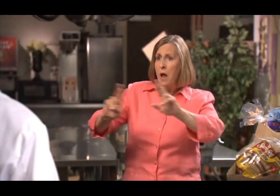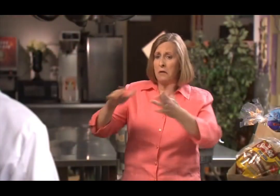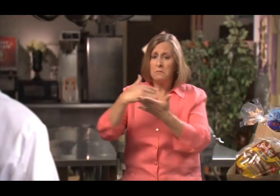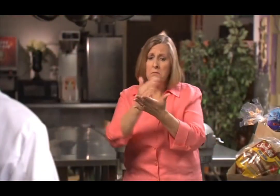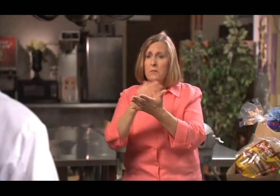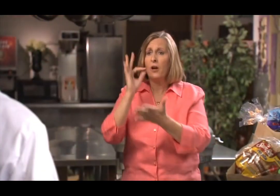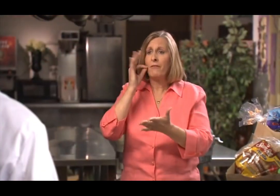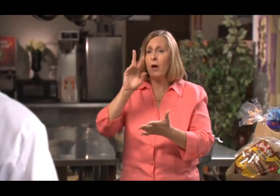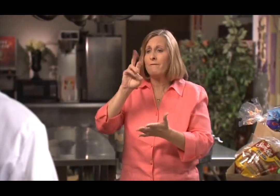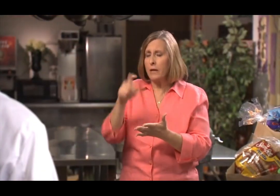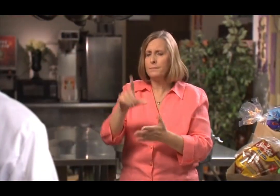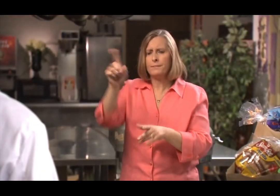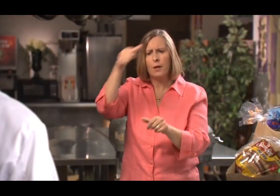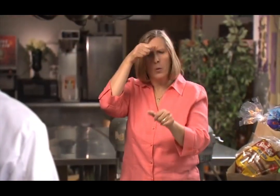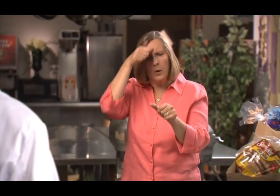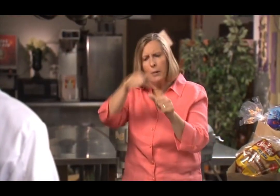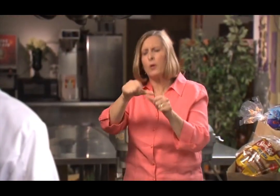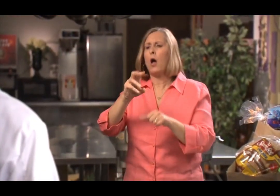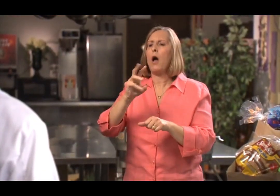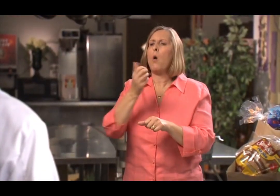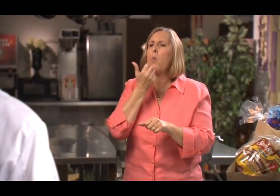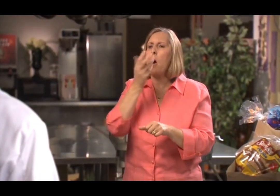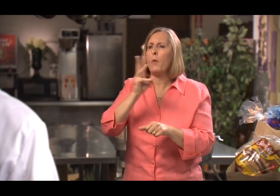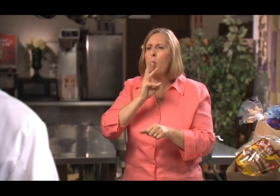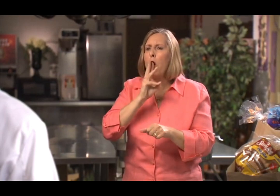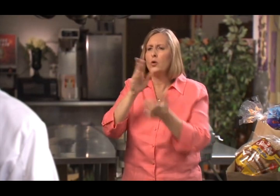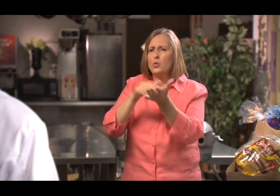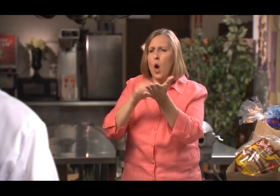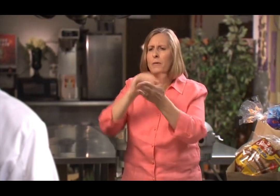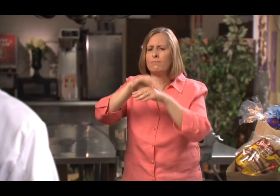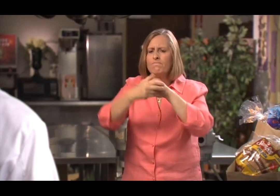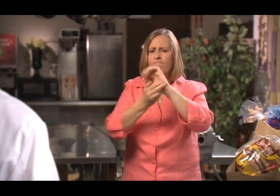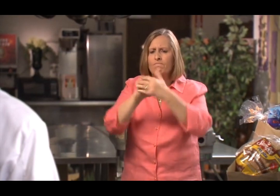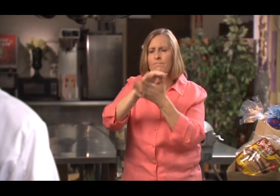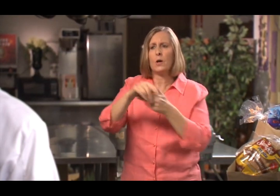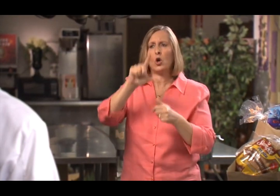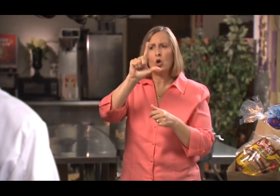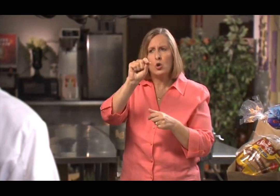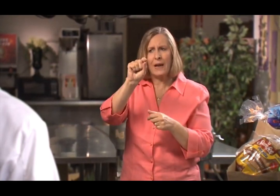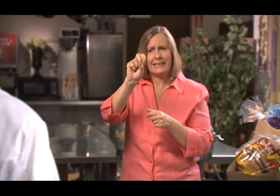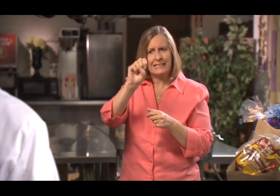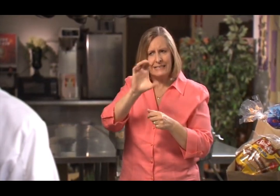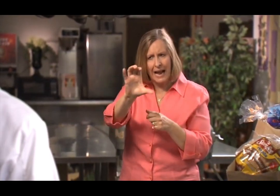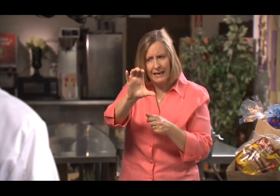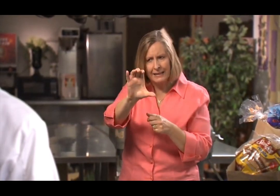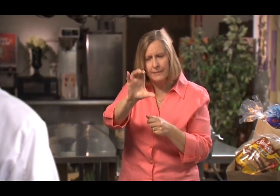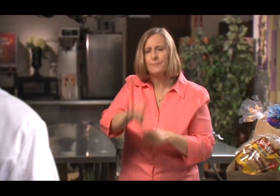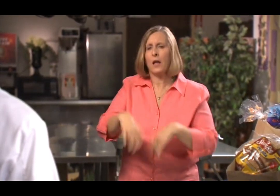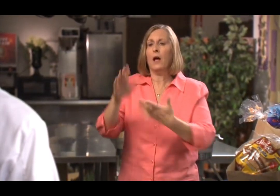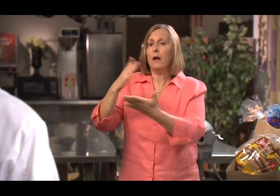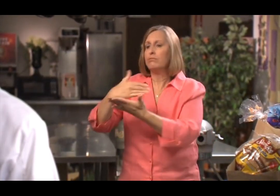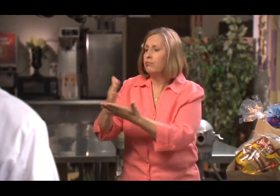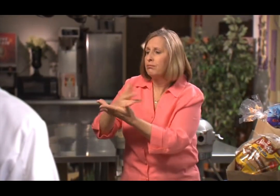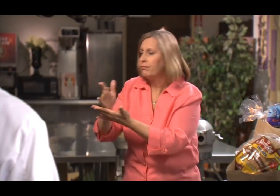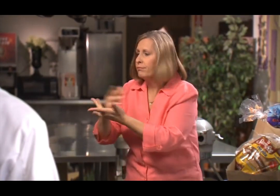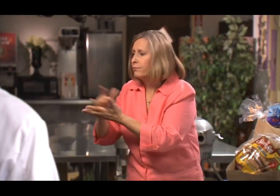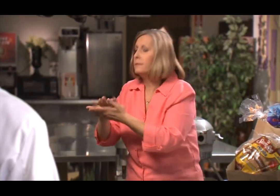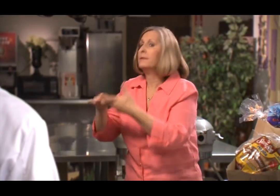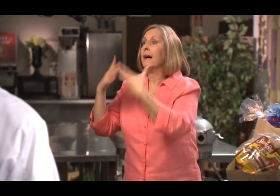When you are ready to prepare fruits and vegetables, remember to wash your hands with warm water and soap for 20 seconds. After you've finished